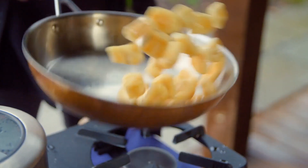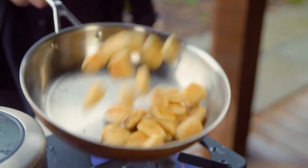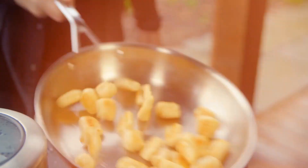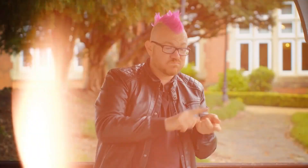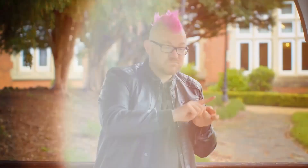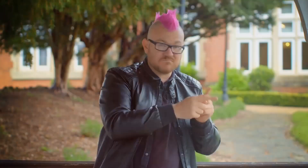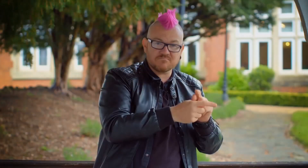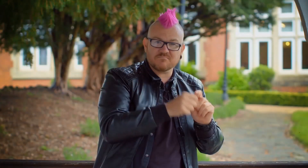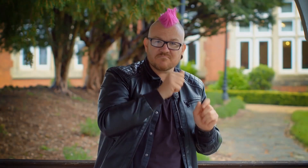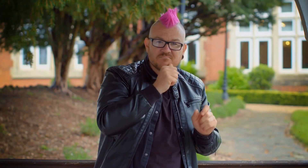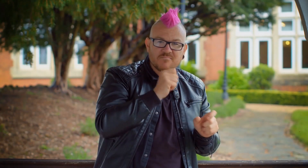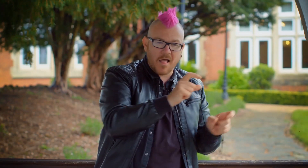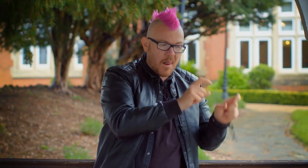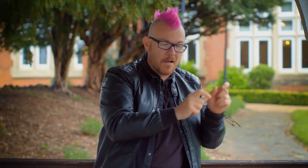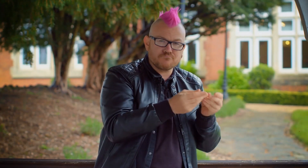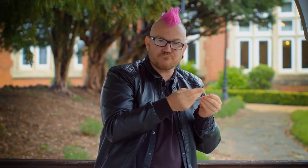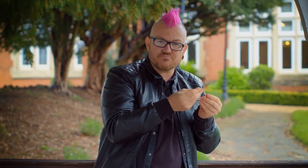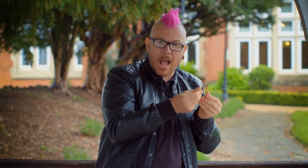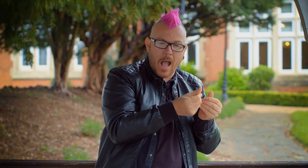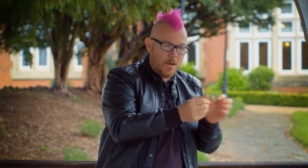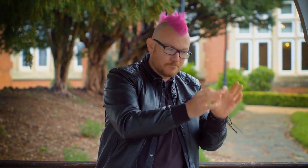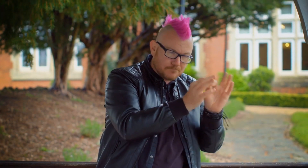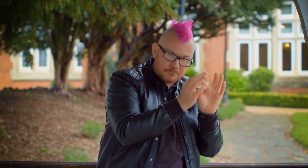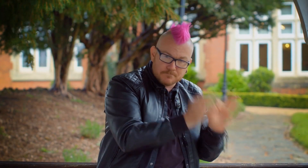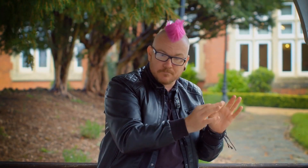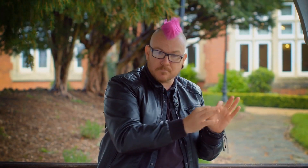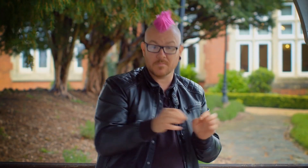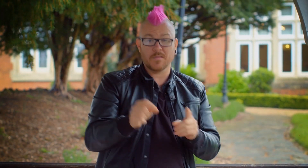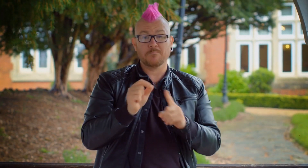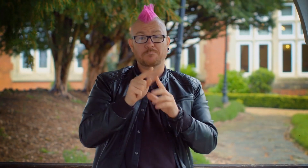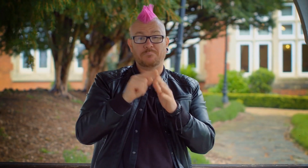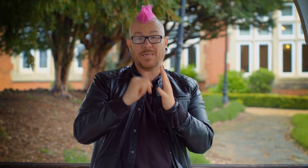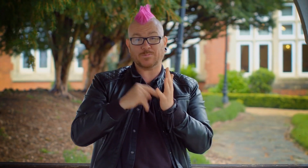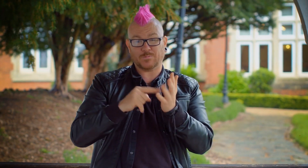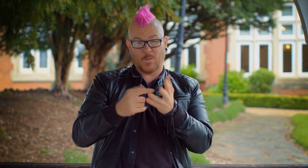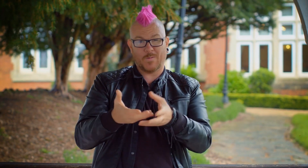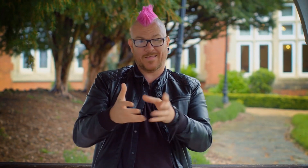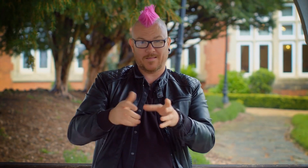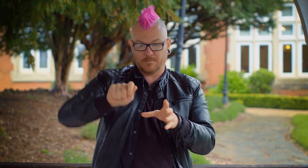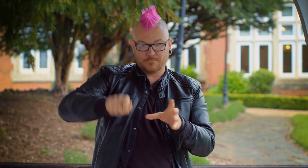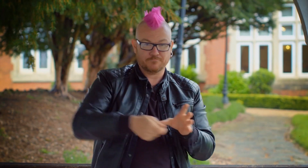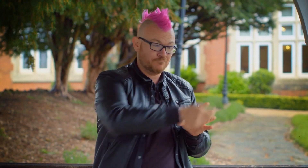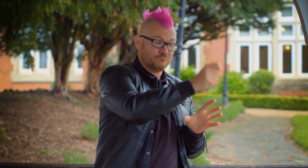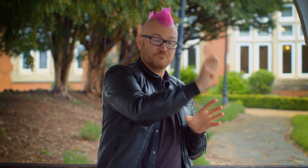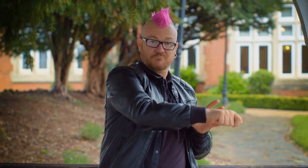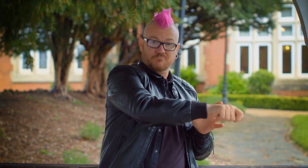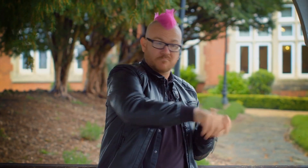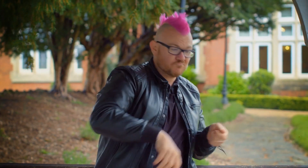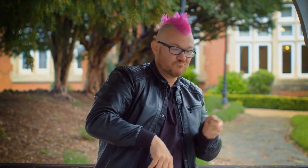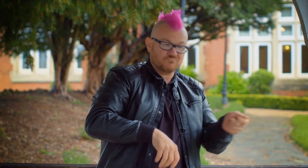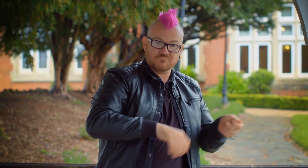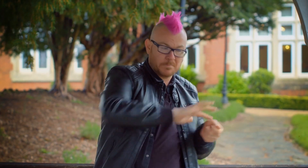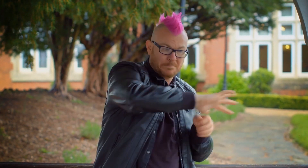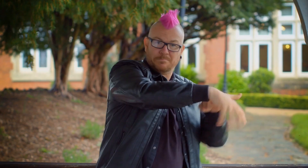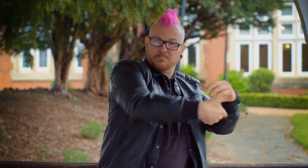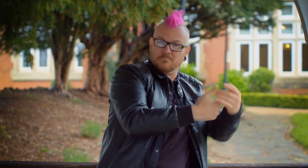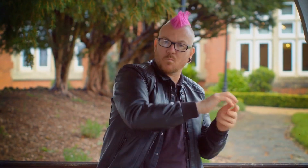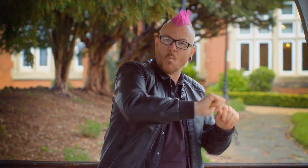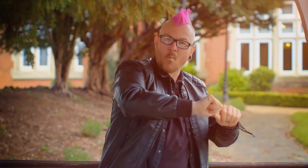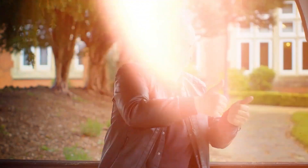They're changing colour. Lovely and brown. Perfect. So it's time to add the pesto and coat